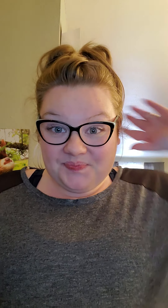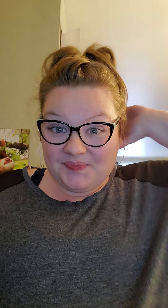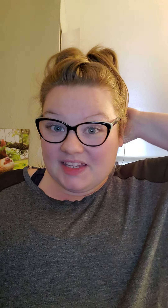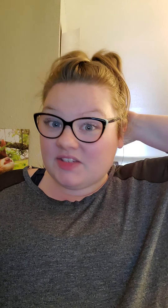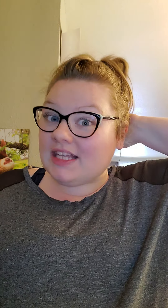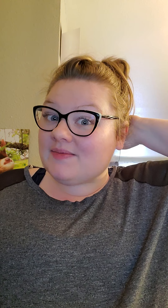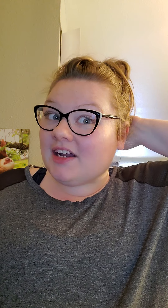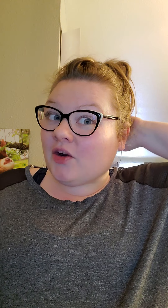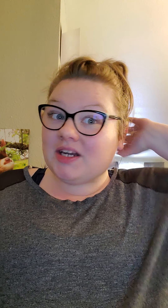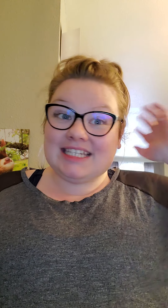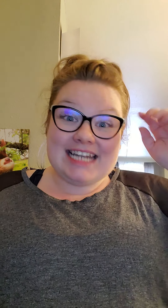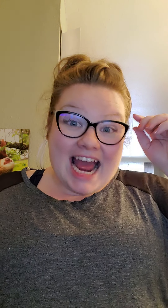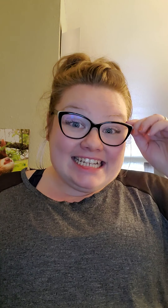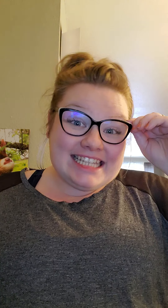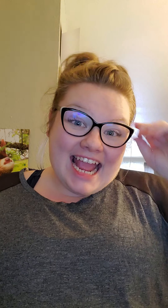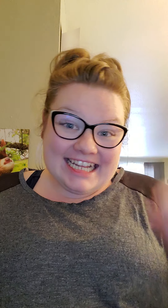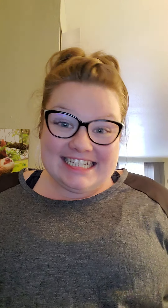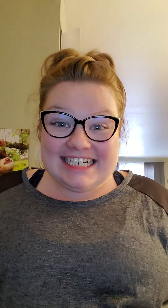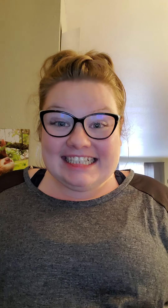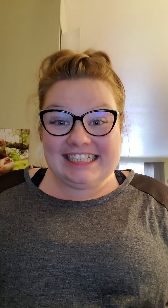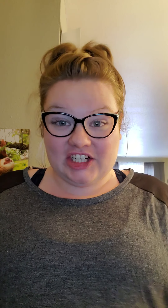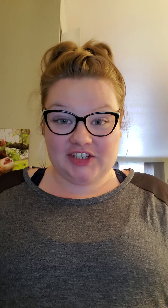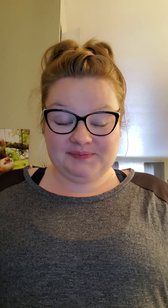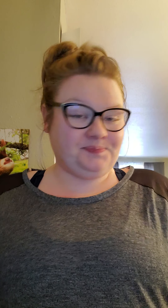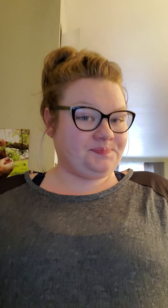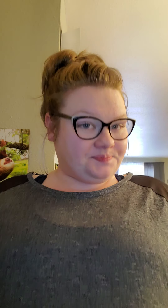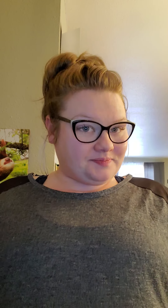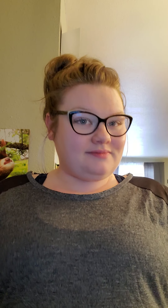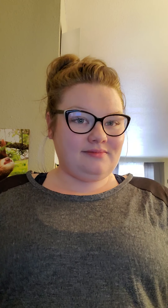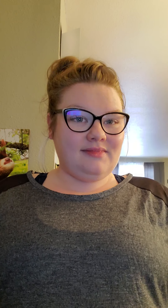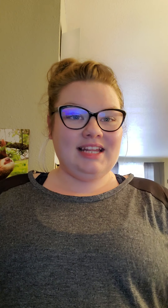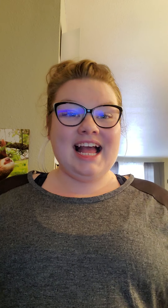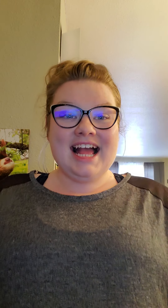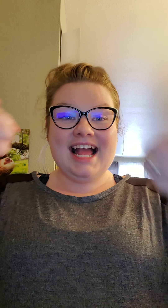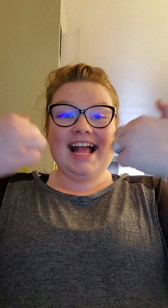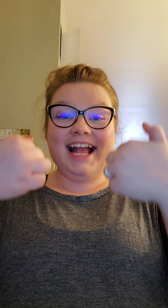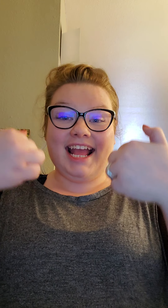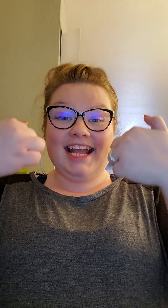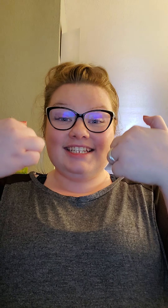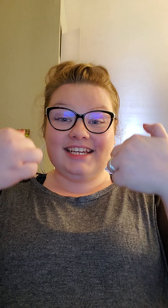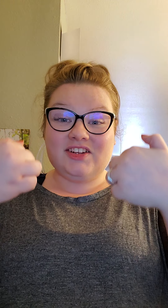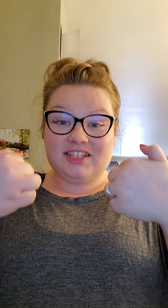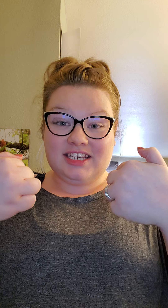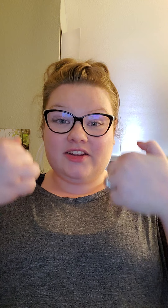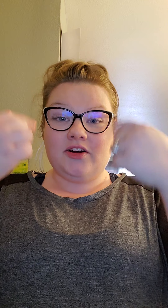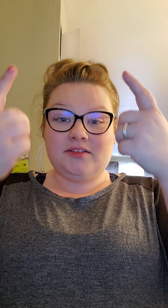So let's make our words nice and clear. Hey diddle diddle.